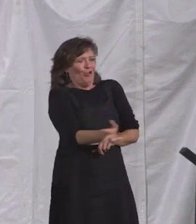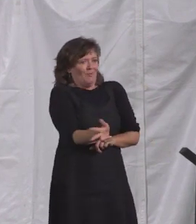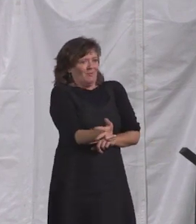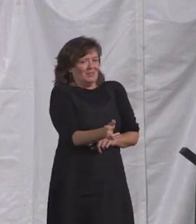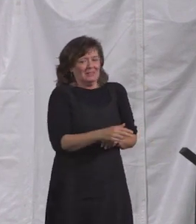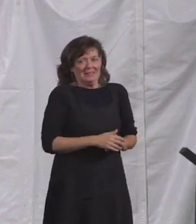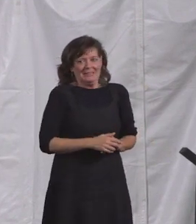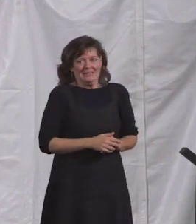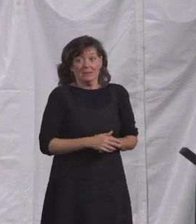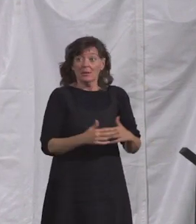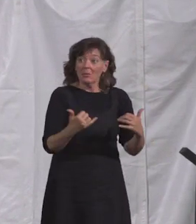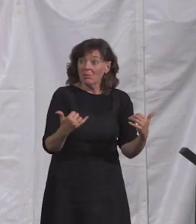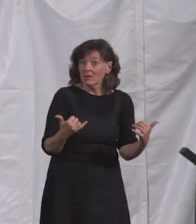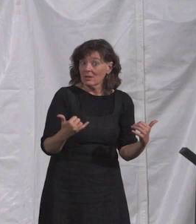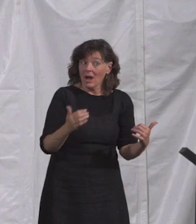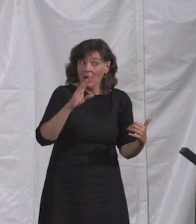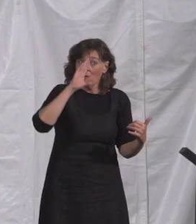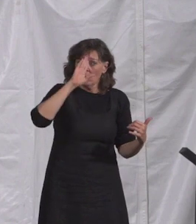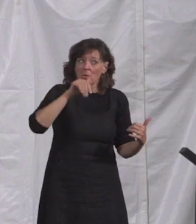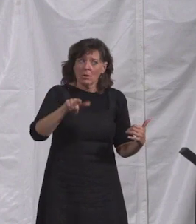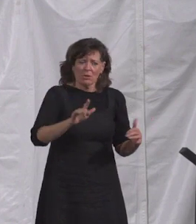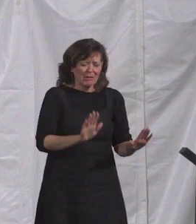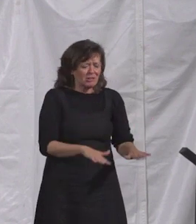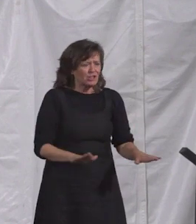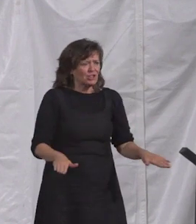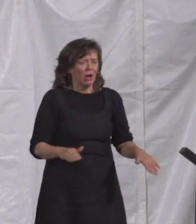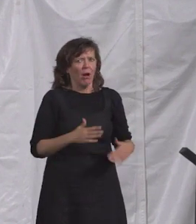for that sort of language.